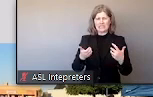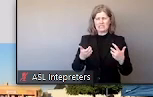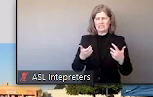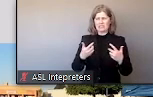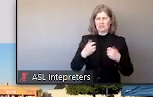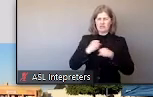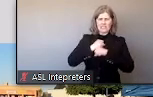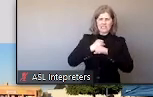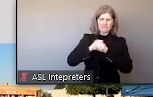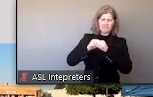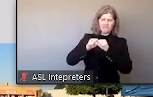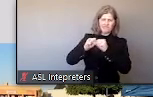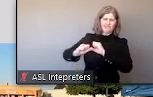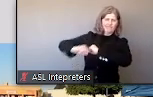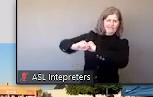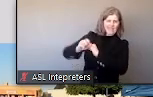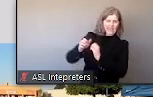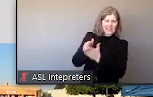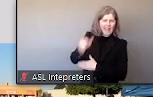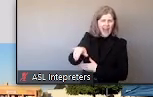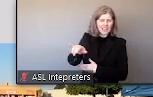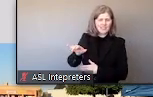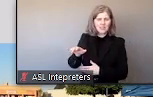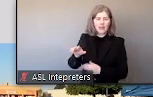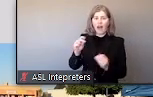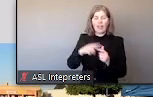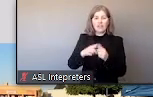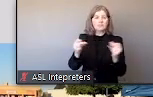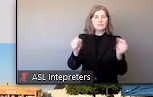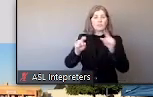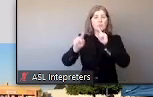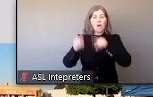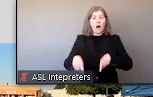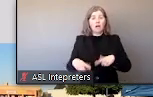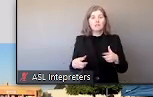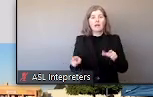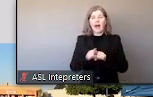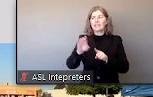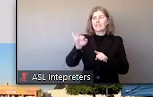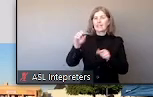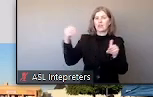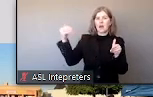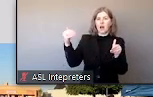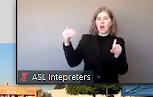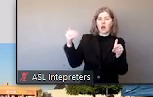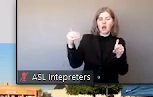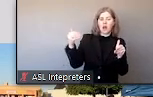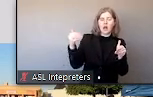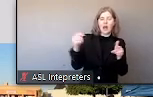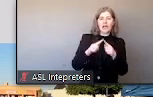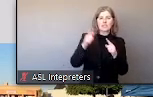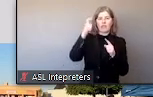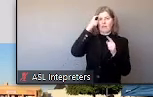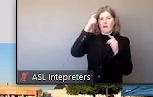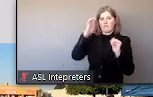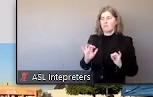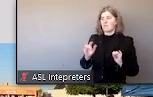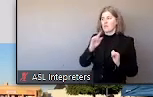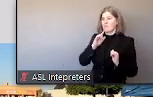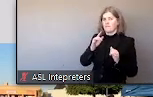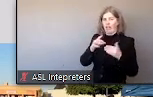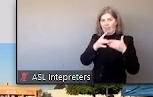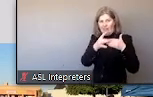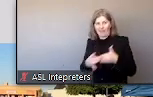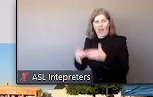fight this? And then an immediate response as cases came closer, as the governor really led us, I think,